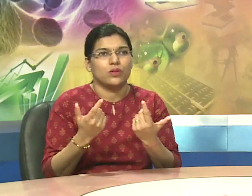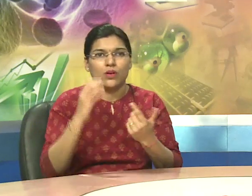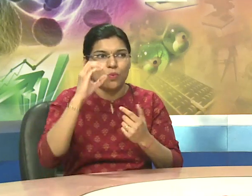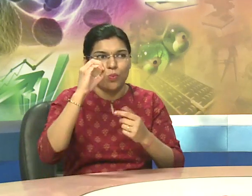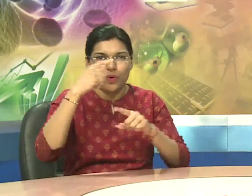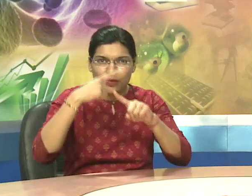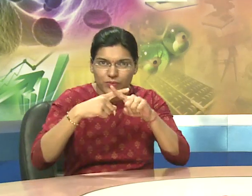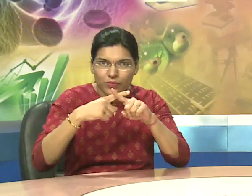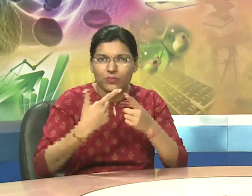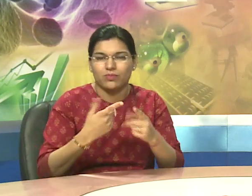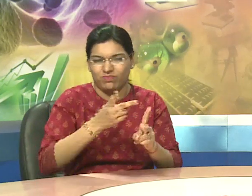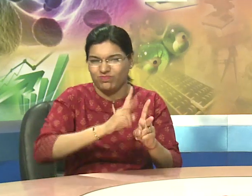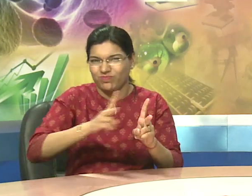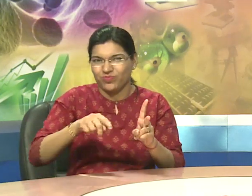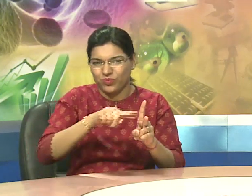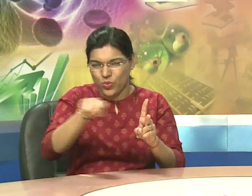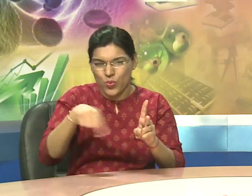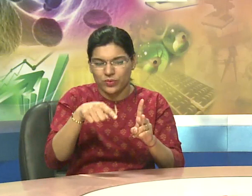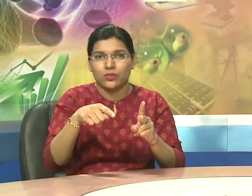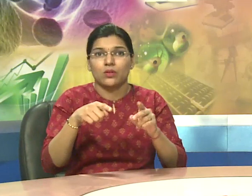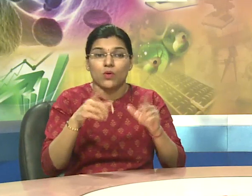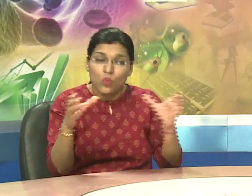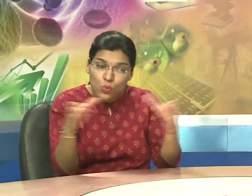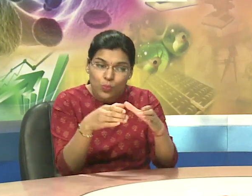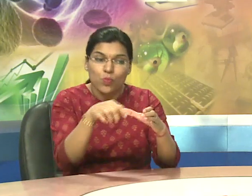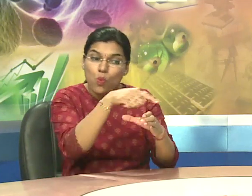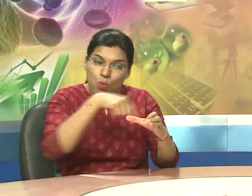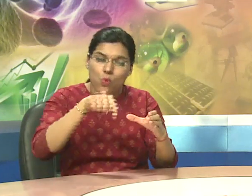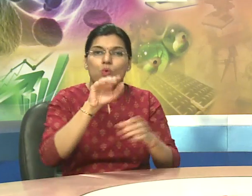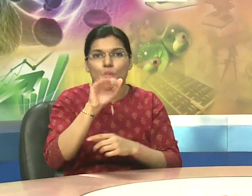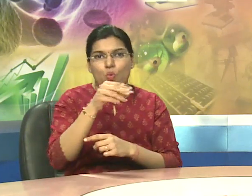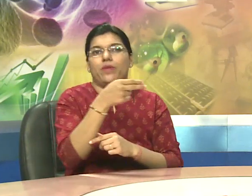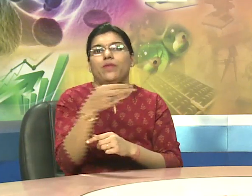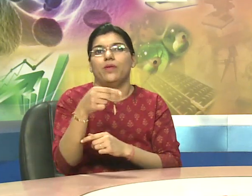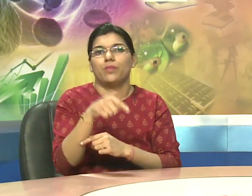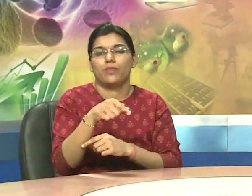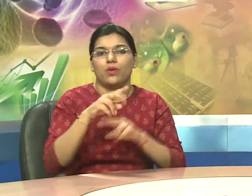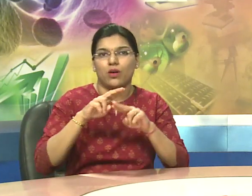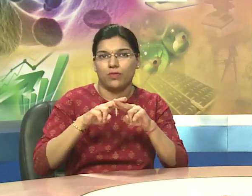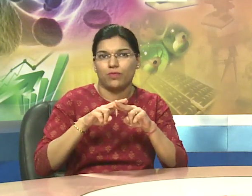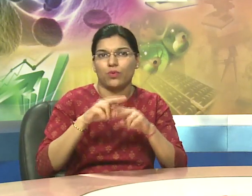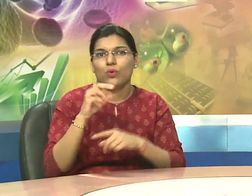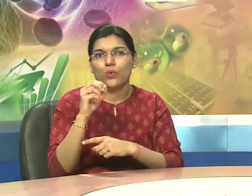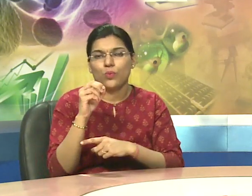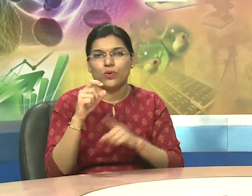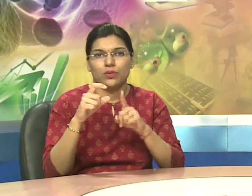buffalo. The group of all cows, oxes, buffaloes named as